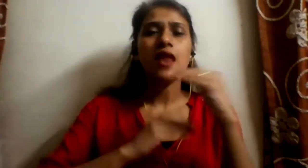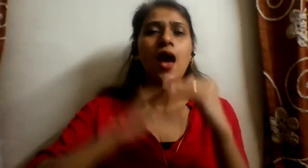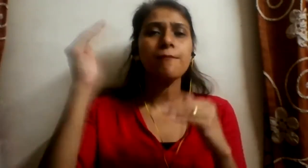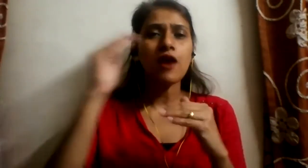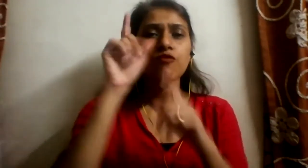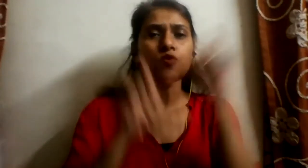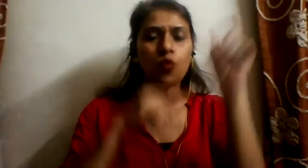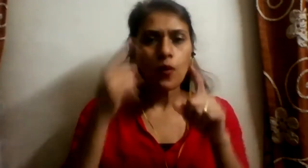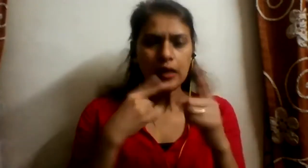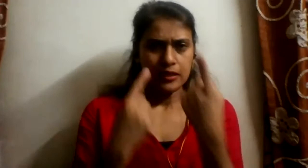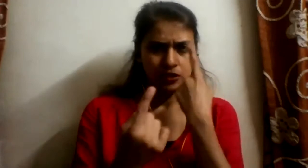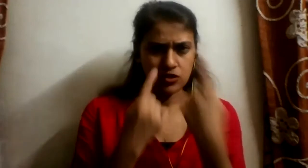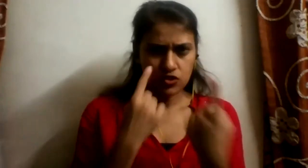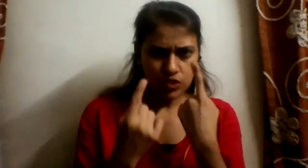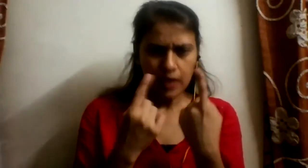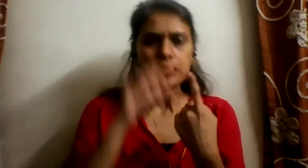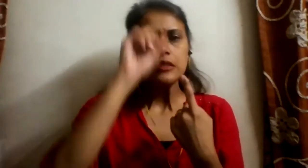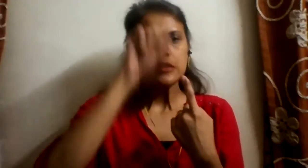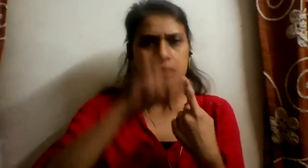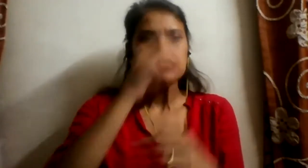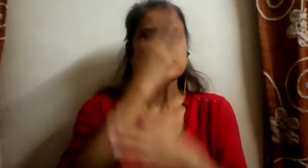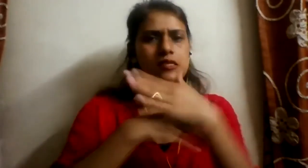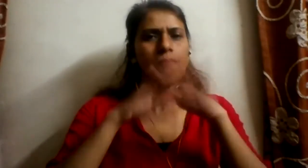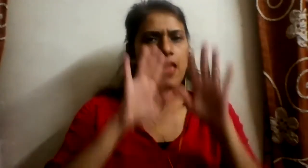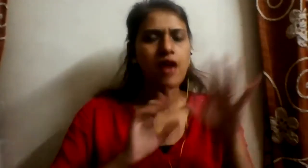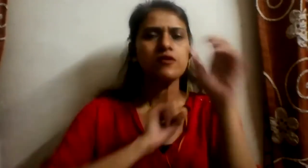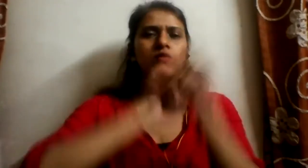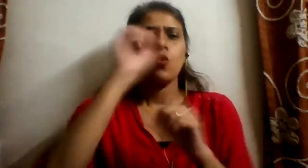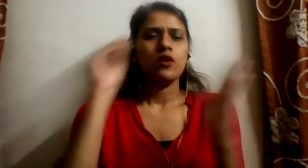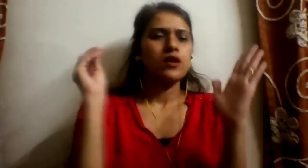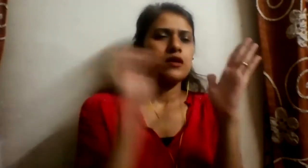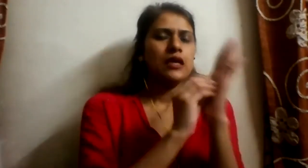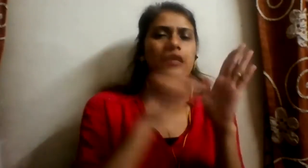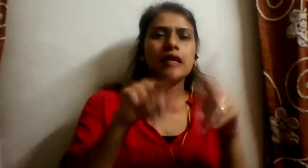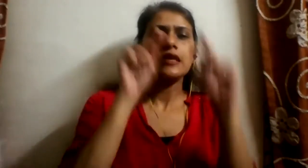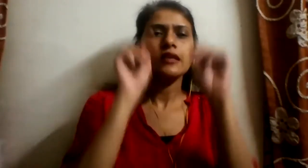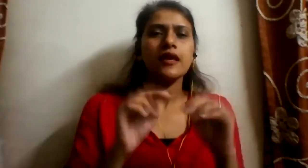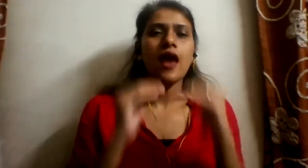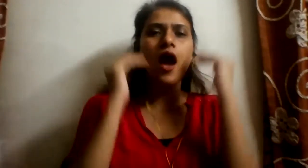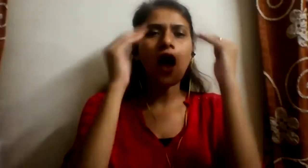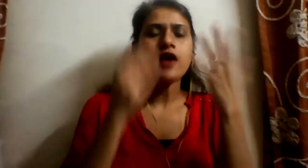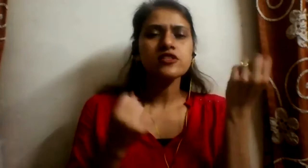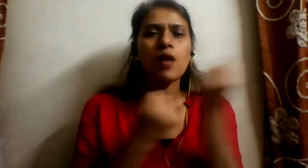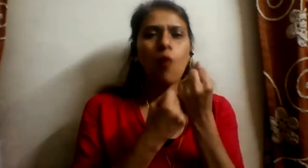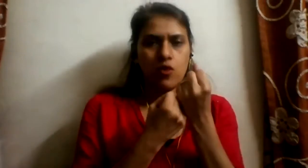assessed and certified that yes, these are people with high support needs, and they need to be given these support